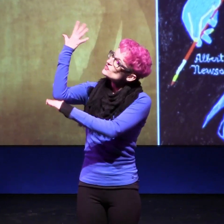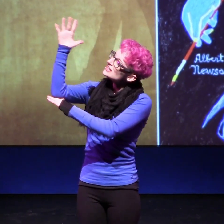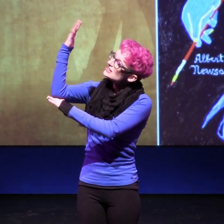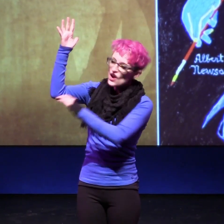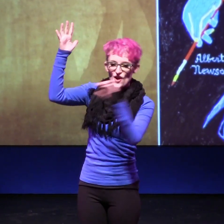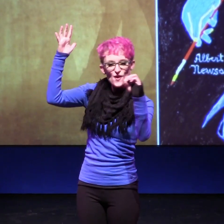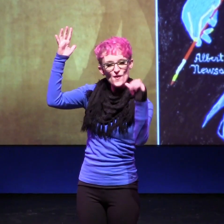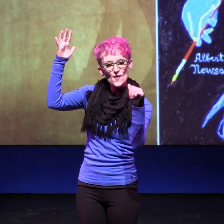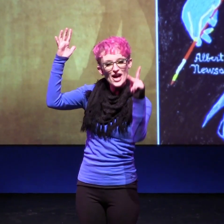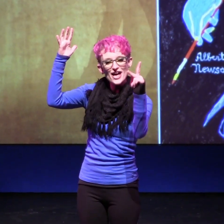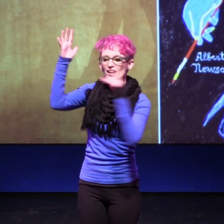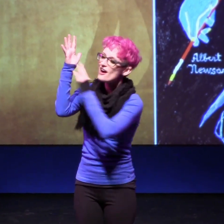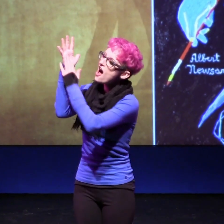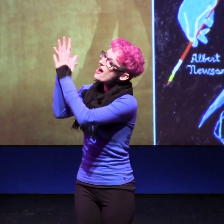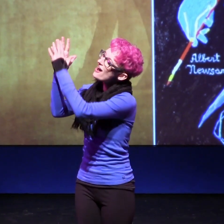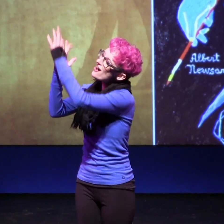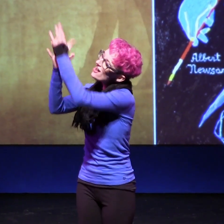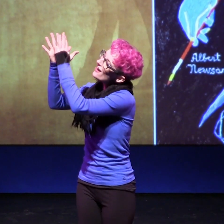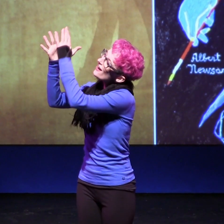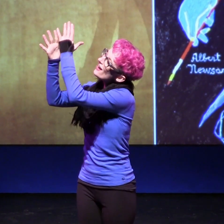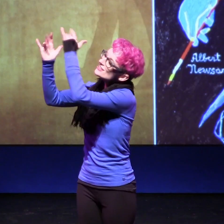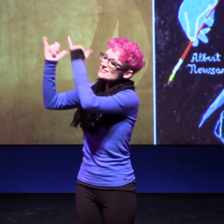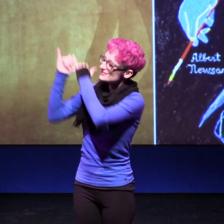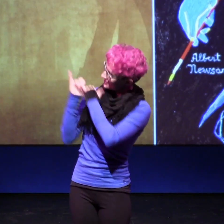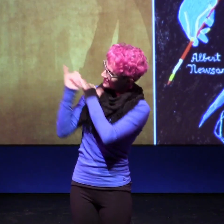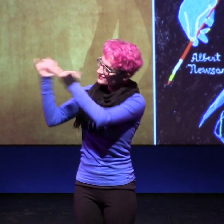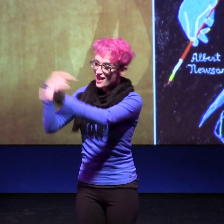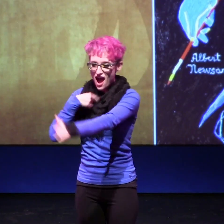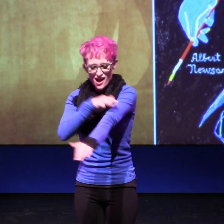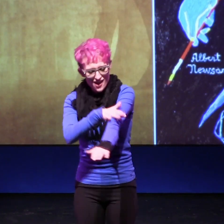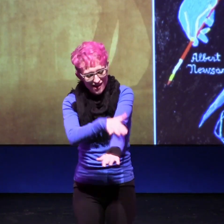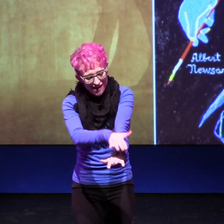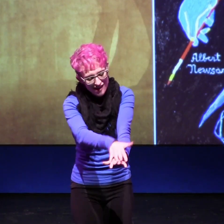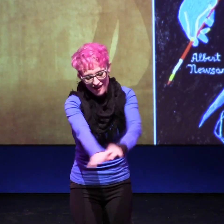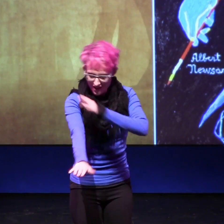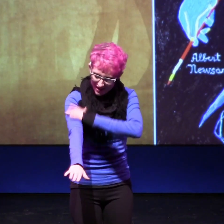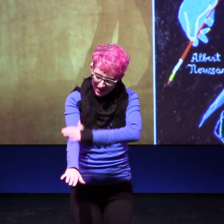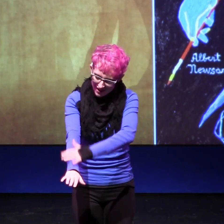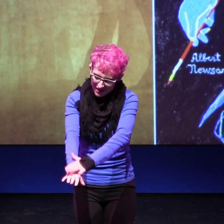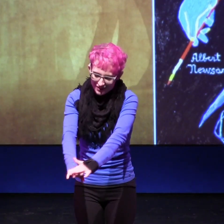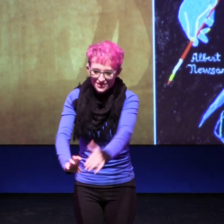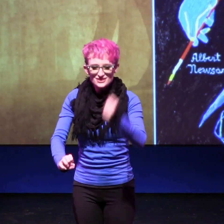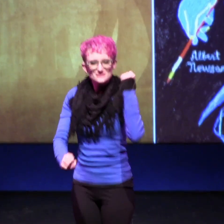I'm gonna sign imagining the branches of an old oak tree, stretching like a hand up into the sky just like